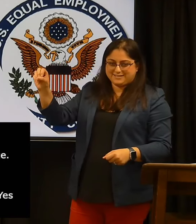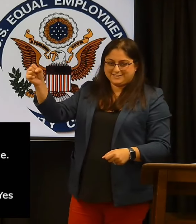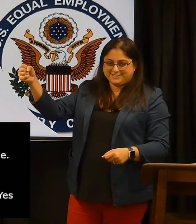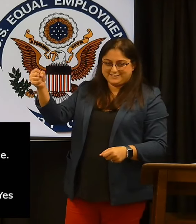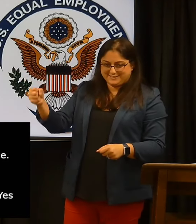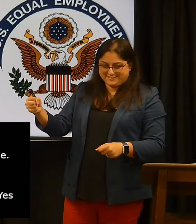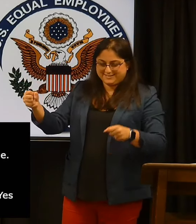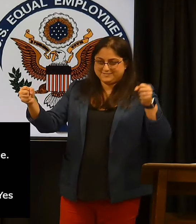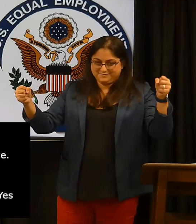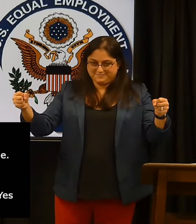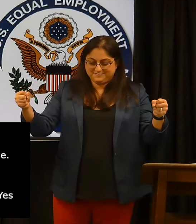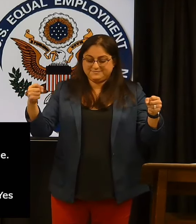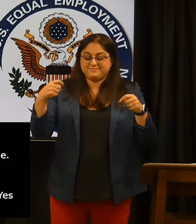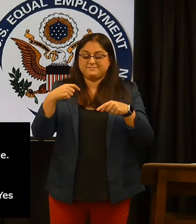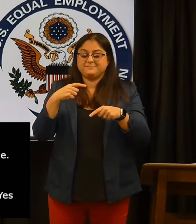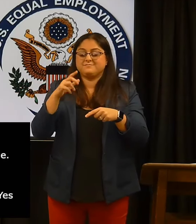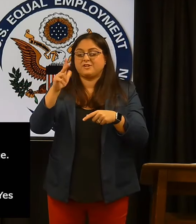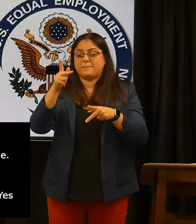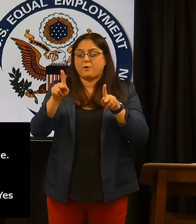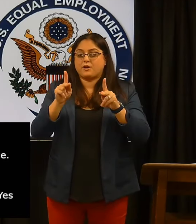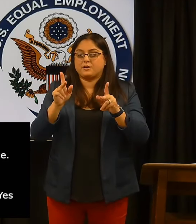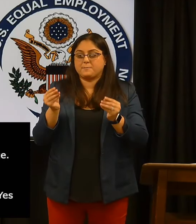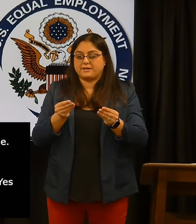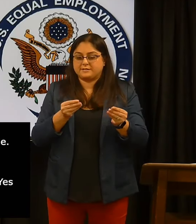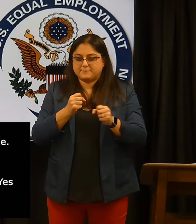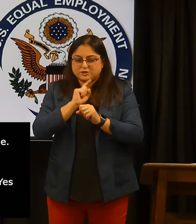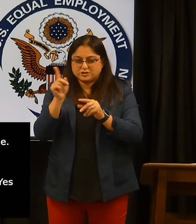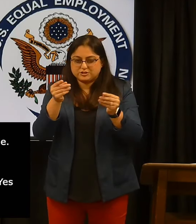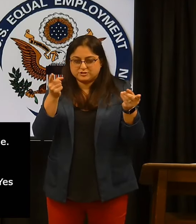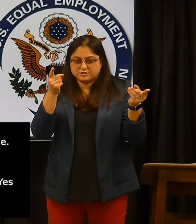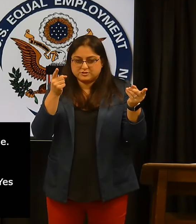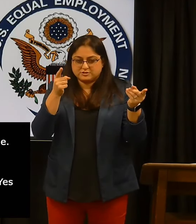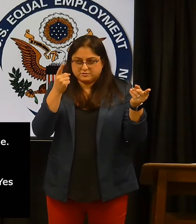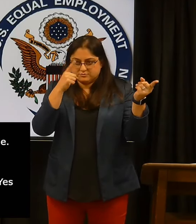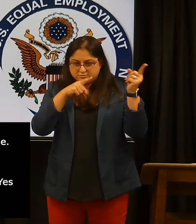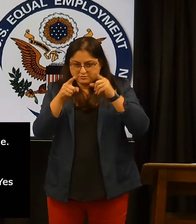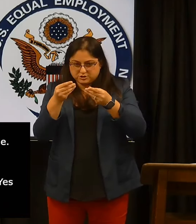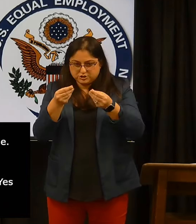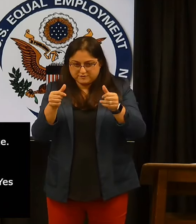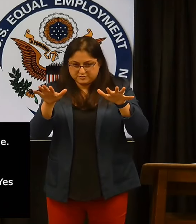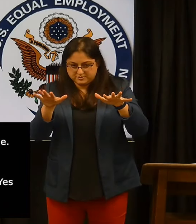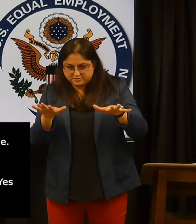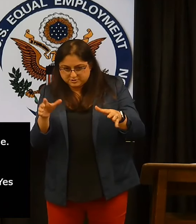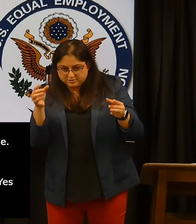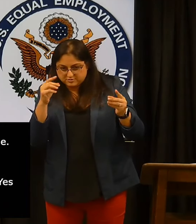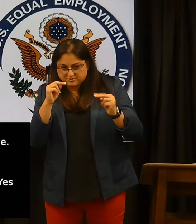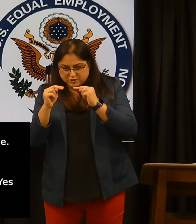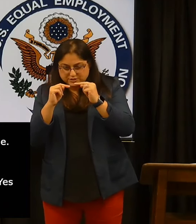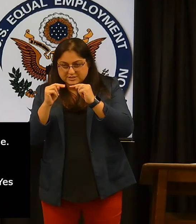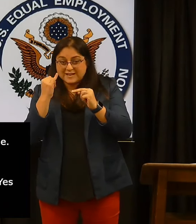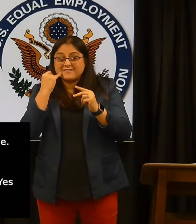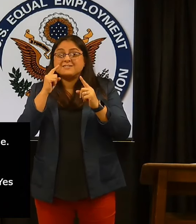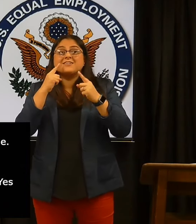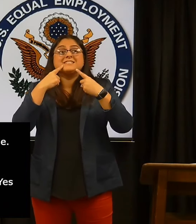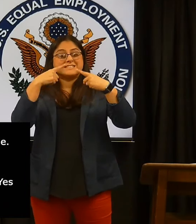so the company, the respondent and the claimant will come in, and we'll see if we can settle it there with